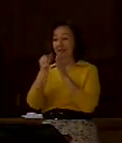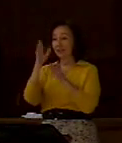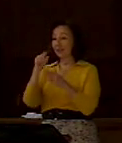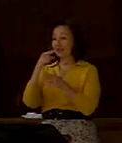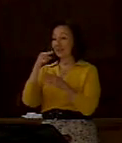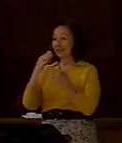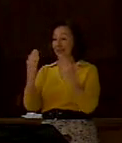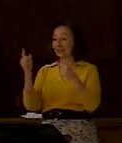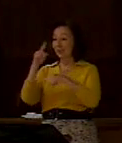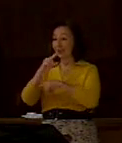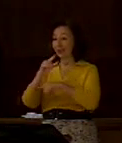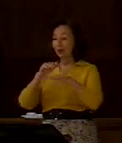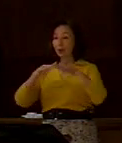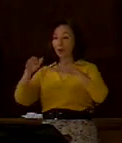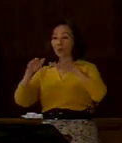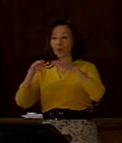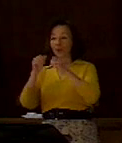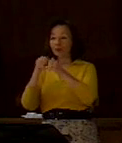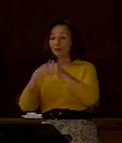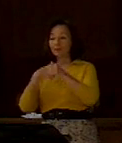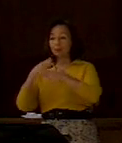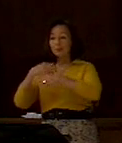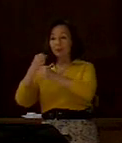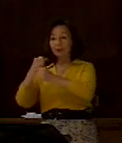me. Trust me.